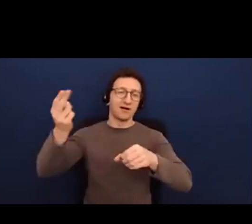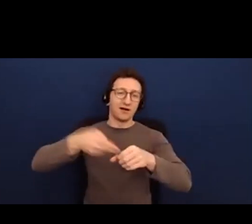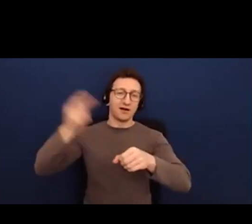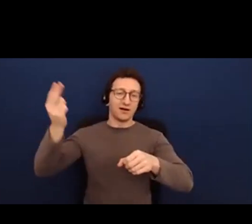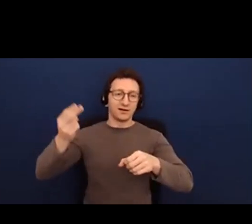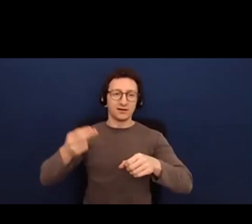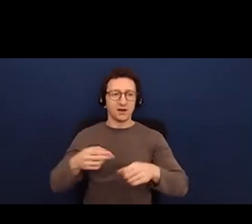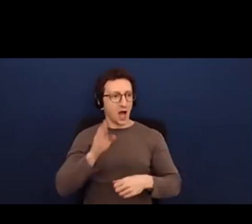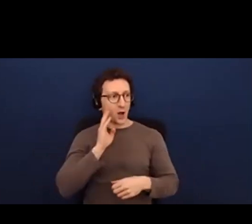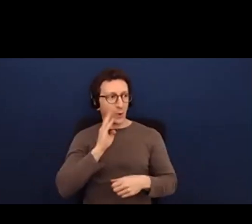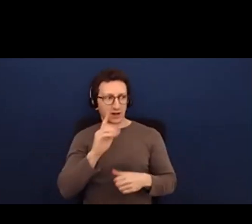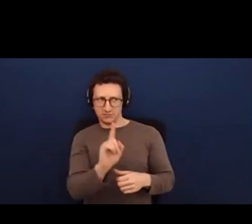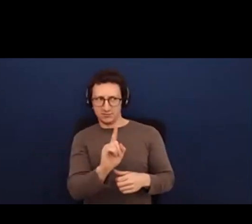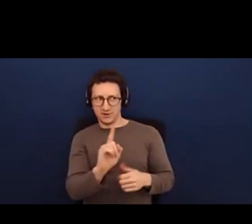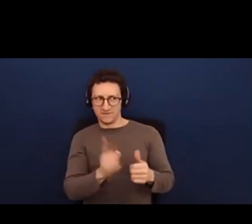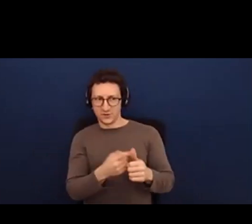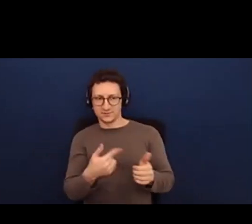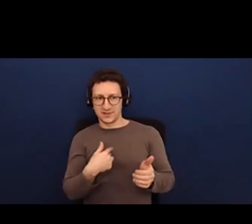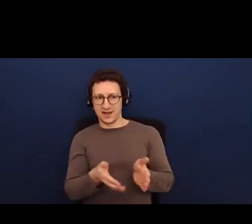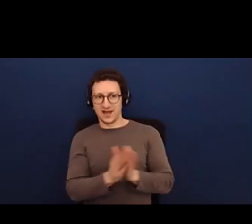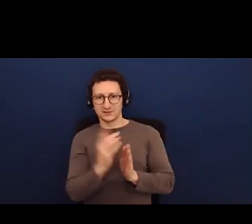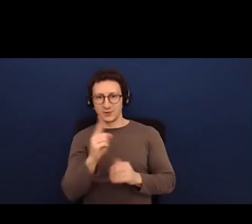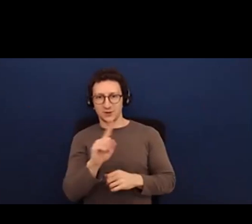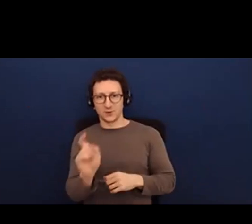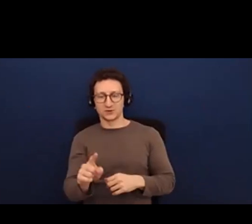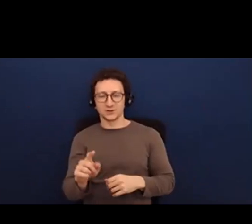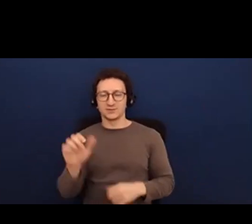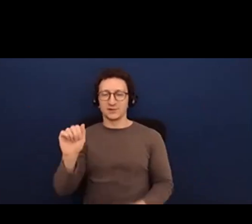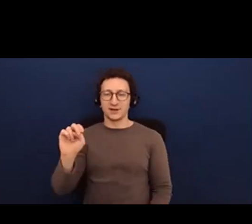begin with a question. Okay, so this is from Andrew Siegel.